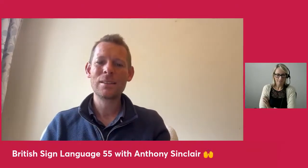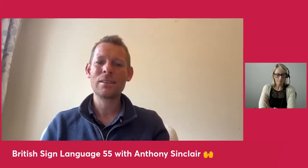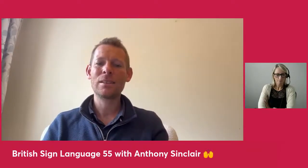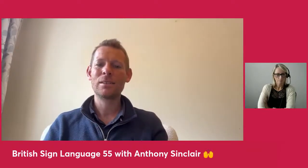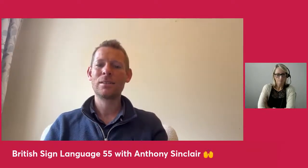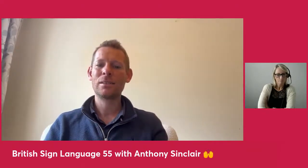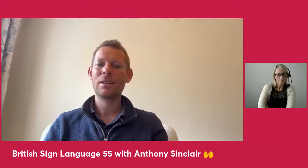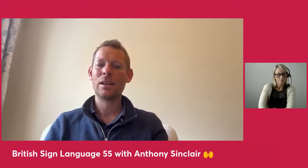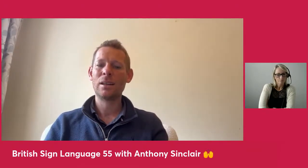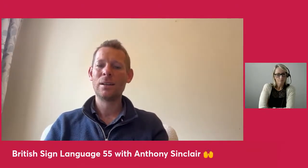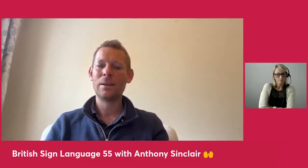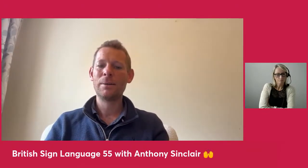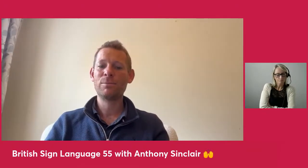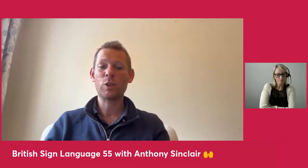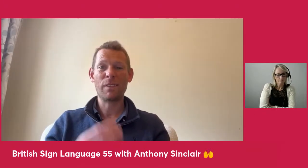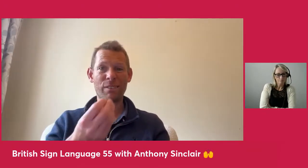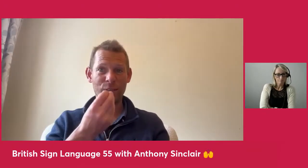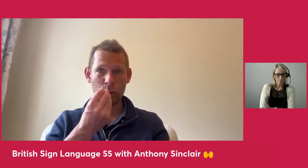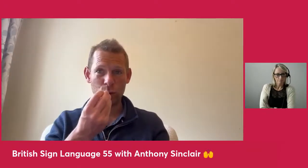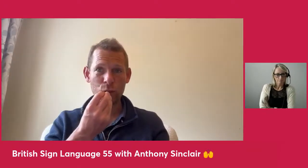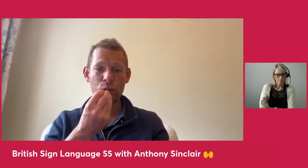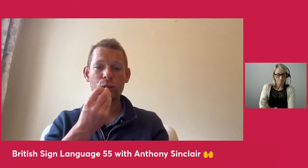us.